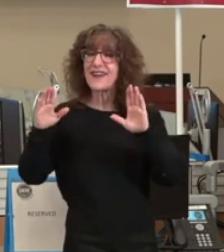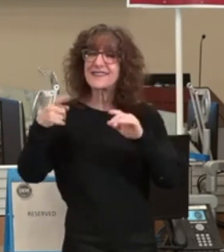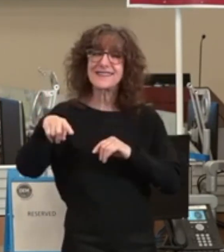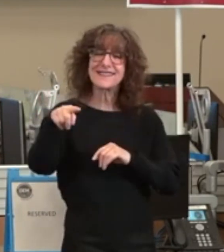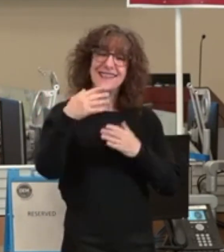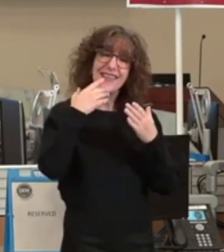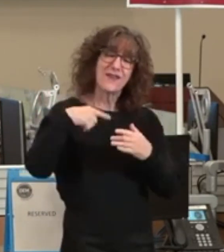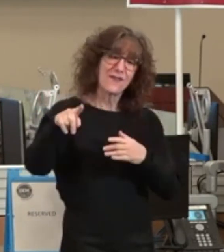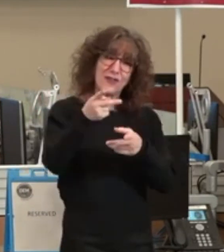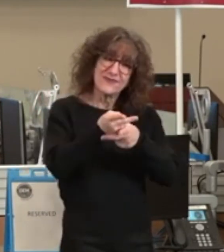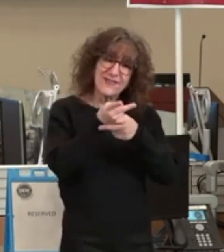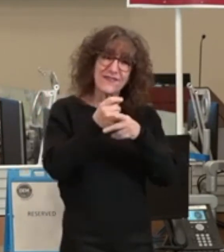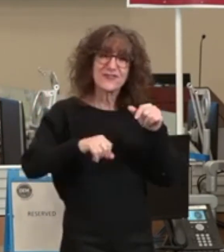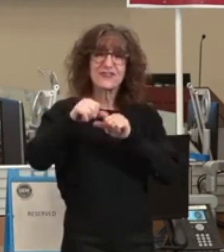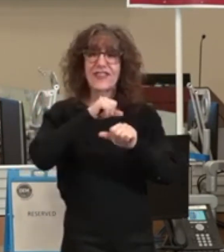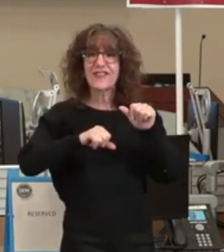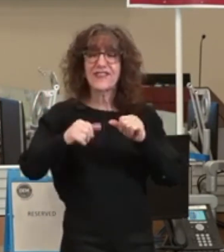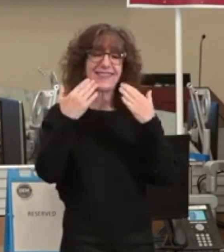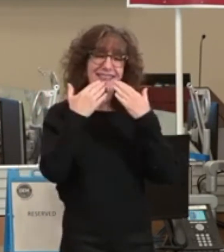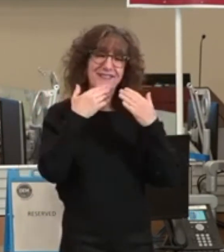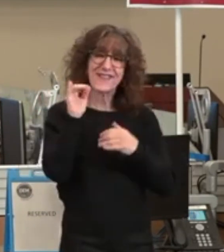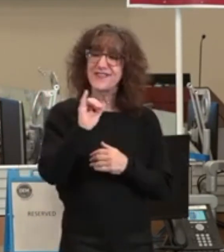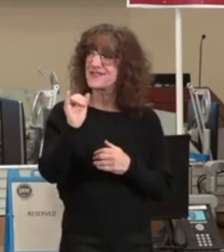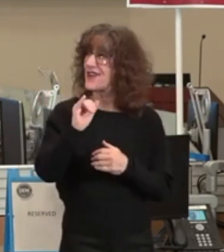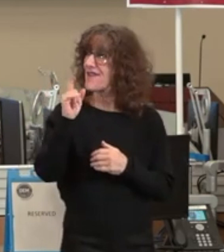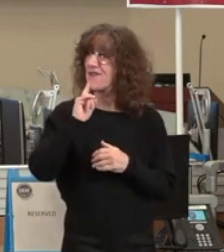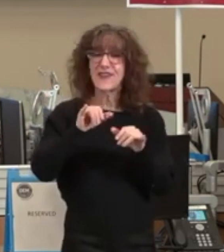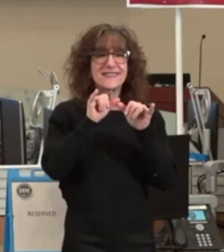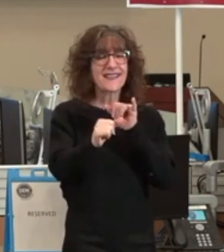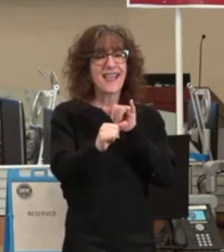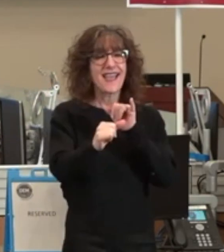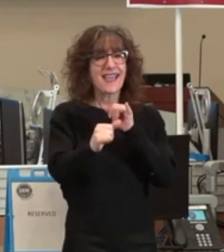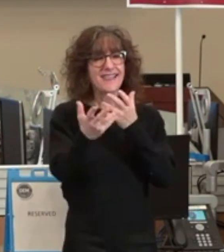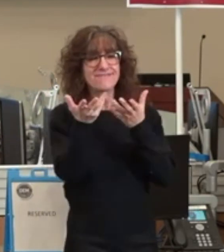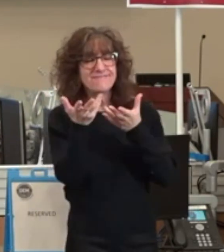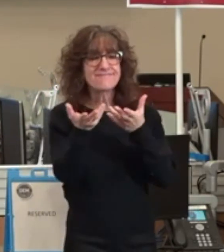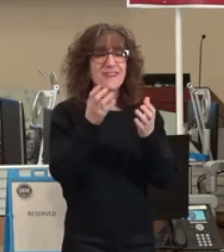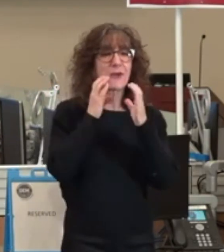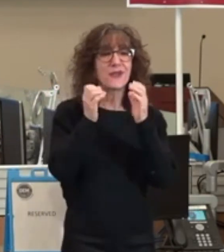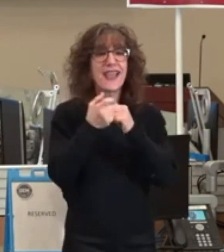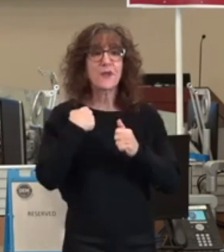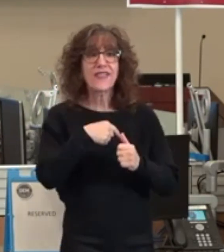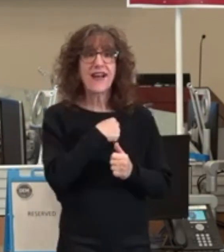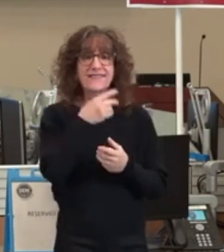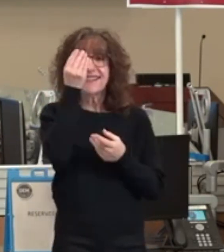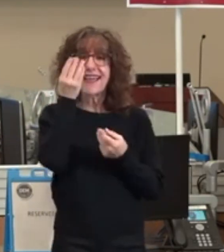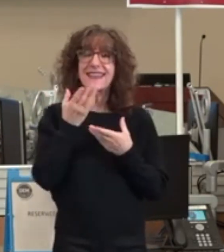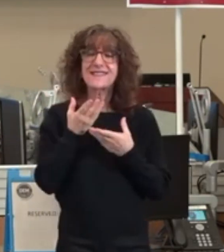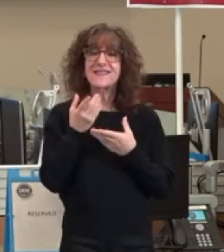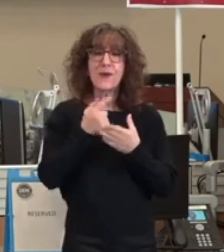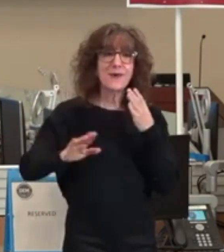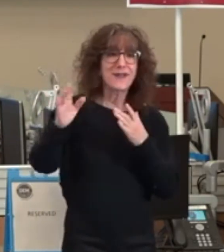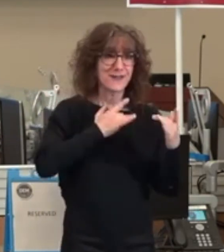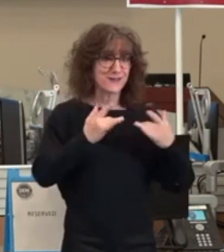also for how you've cared for each other. I thank you also for staying in tune with us, communicating with us, letting us know what